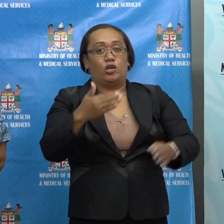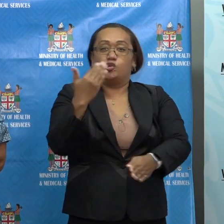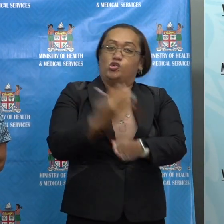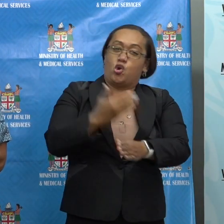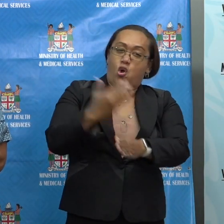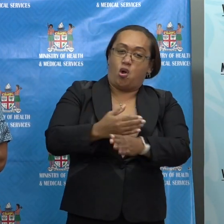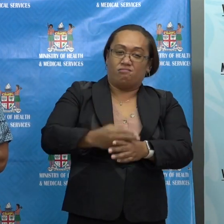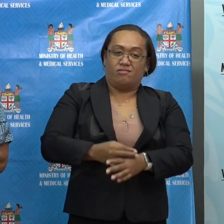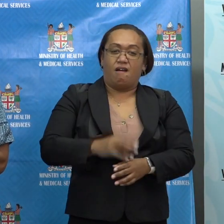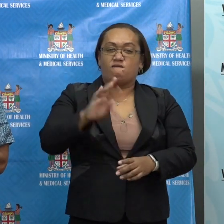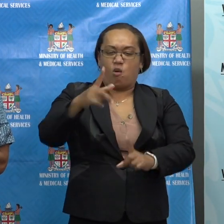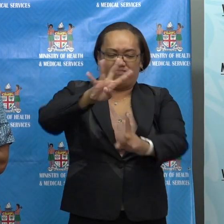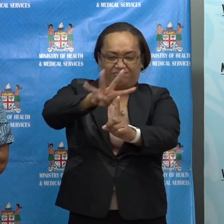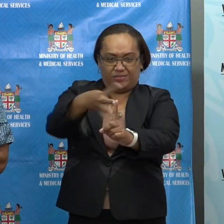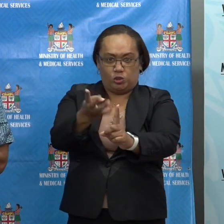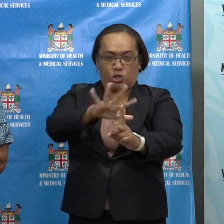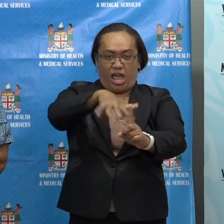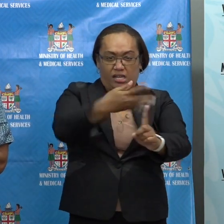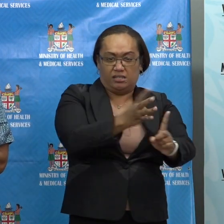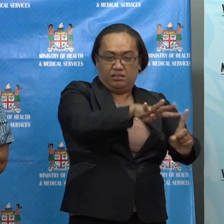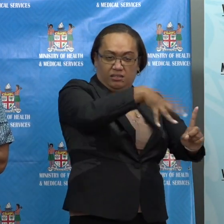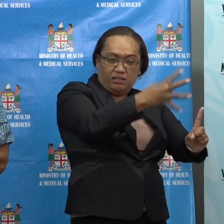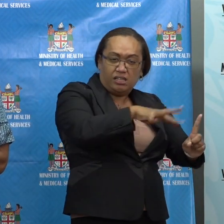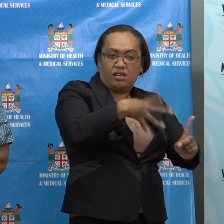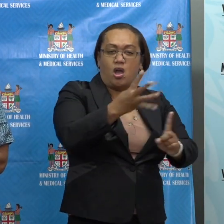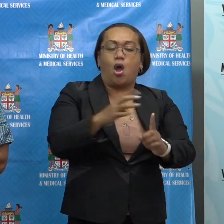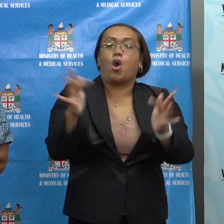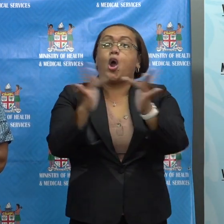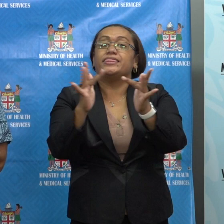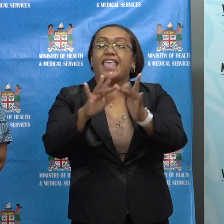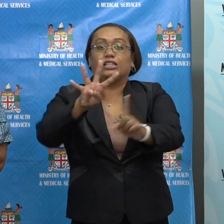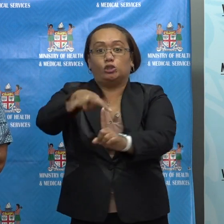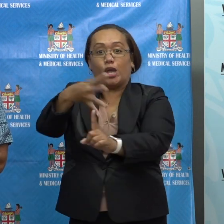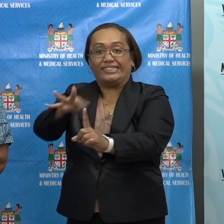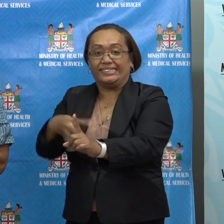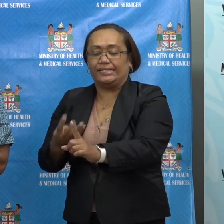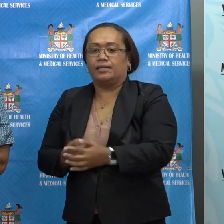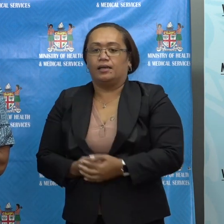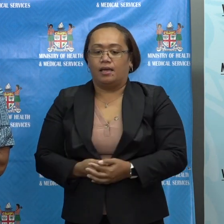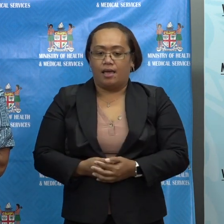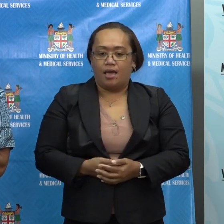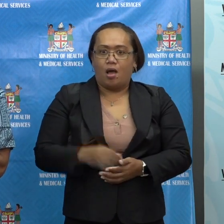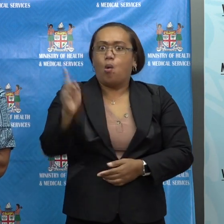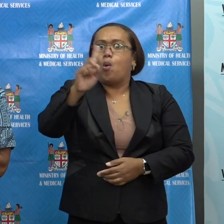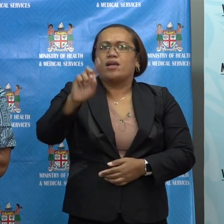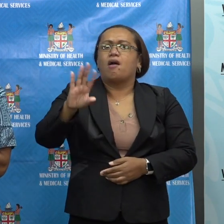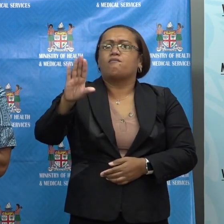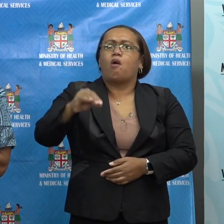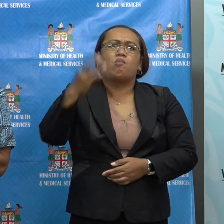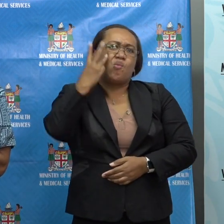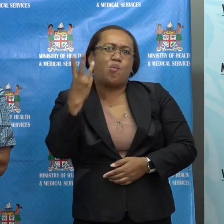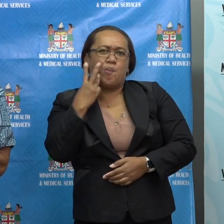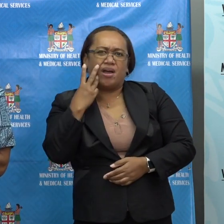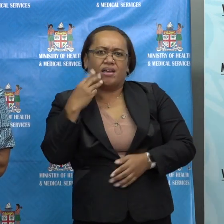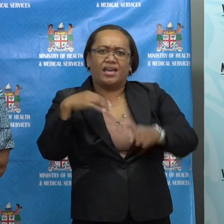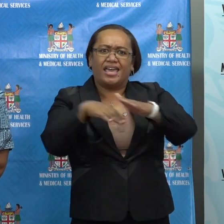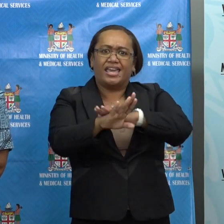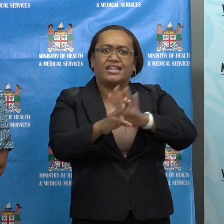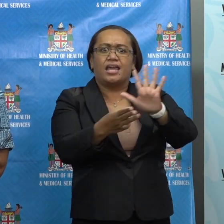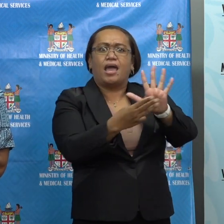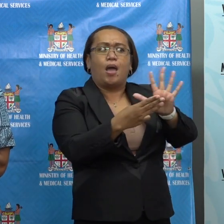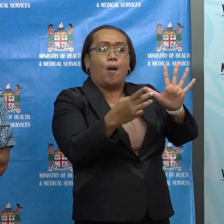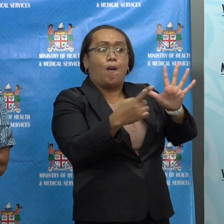about. Because we know from her, we can find who